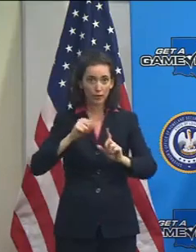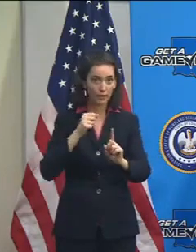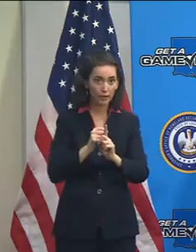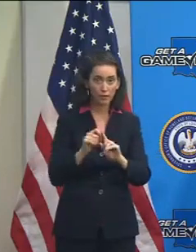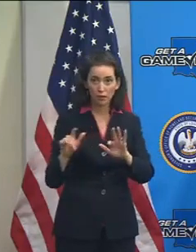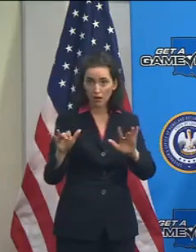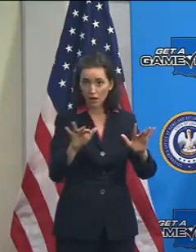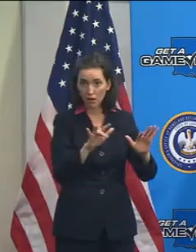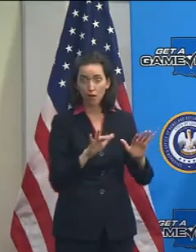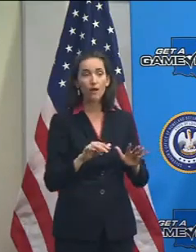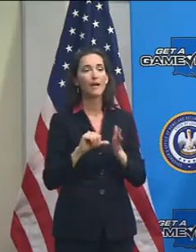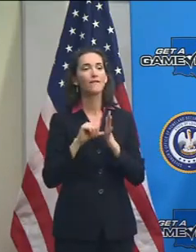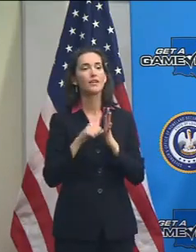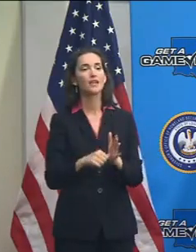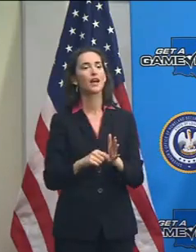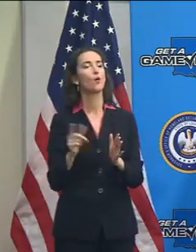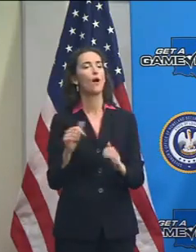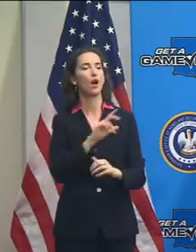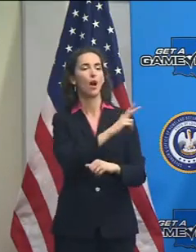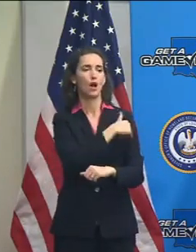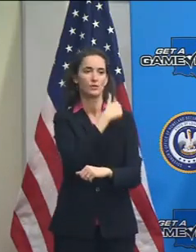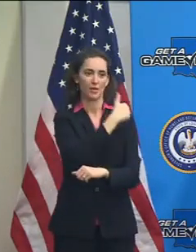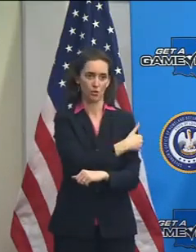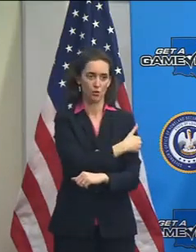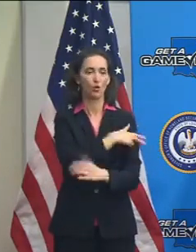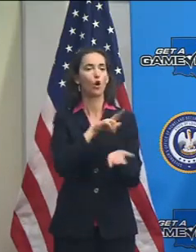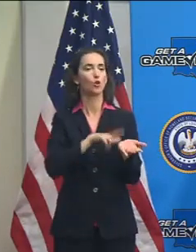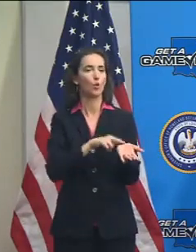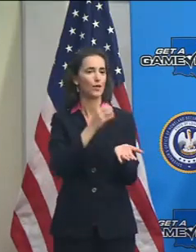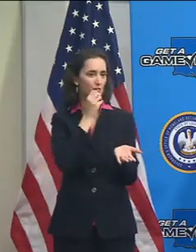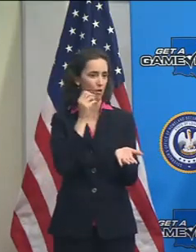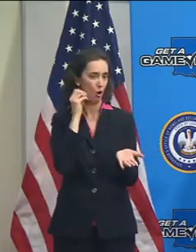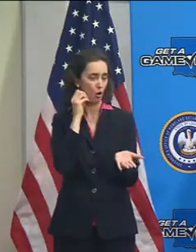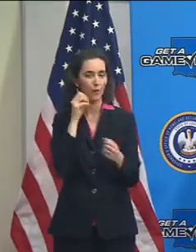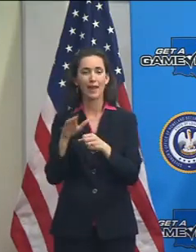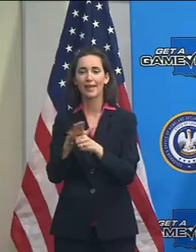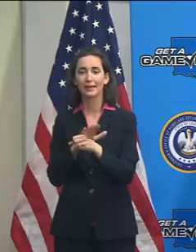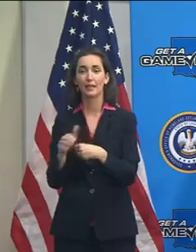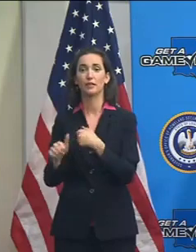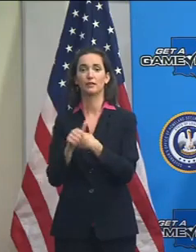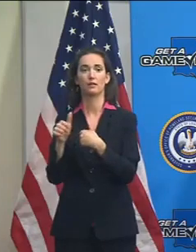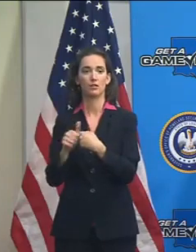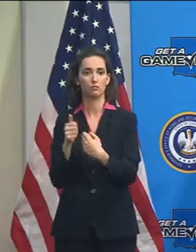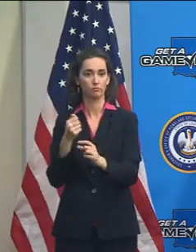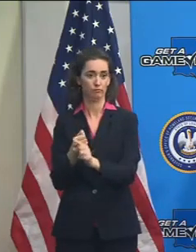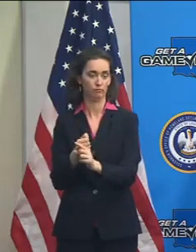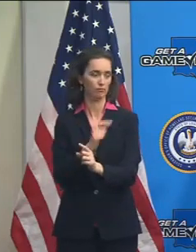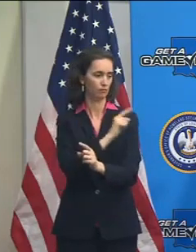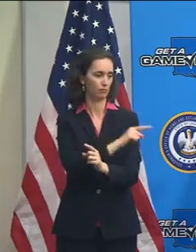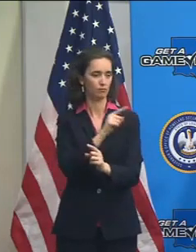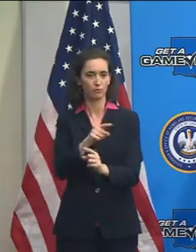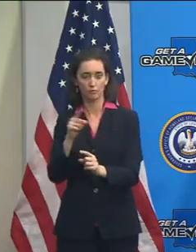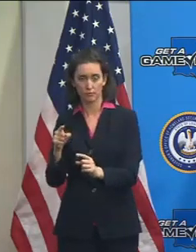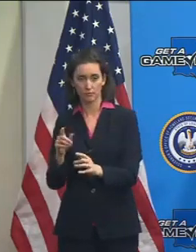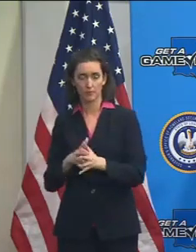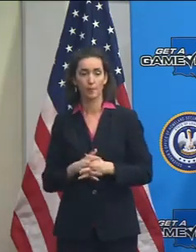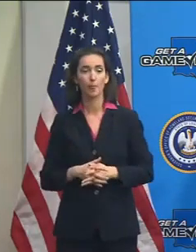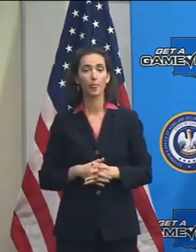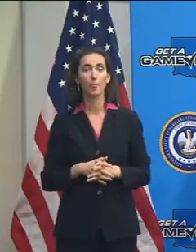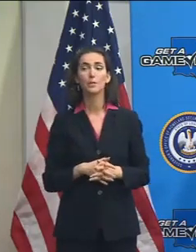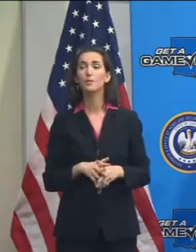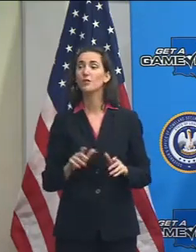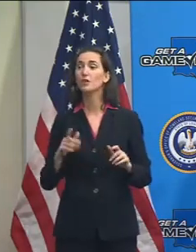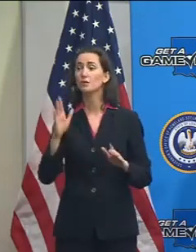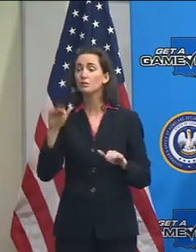with a particular emphasis on hospitals and nursing homes in at-risk areas. For everyone out